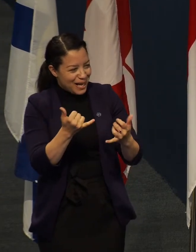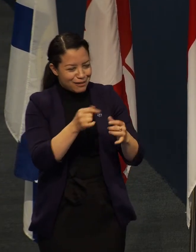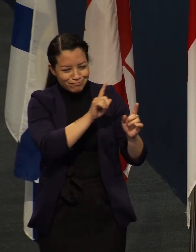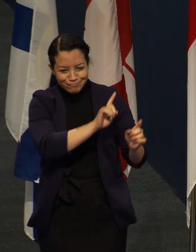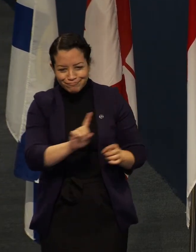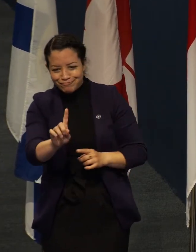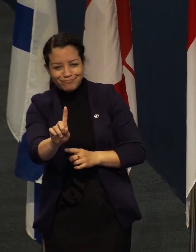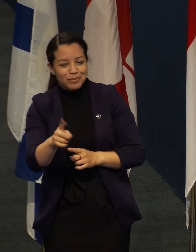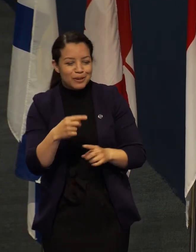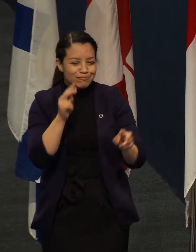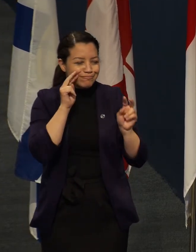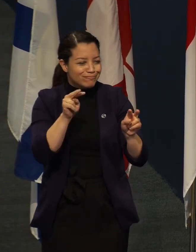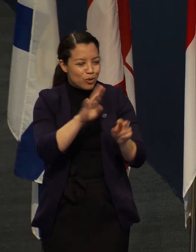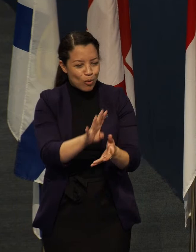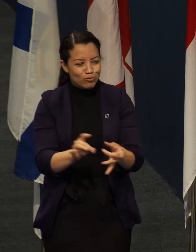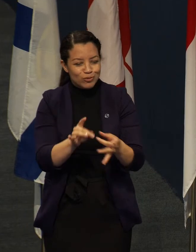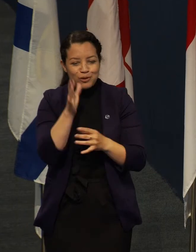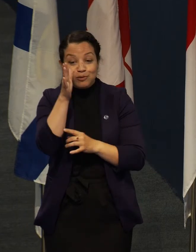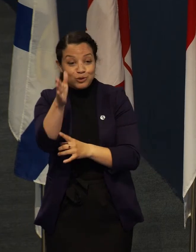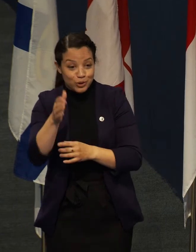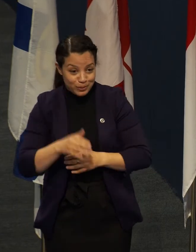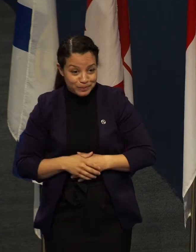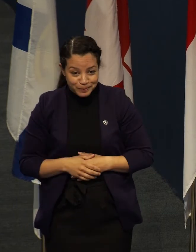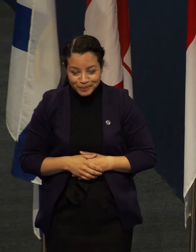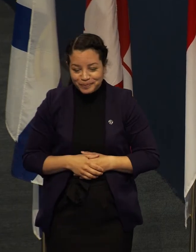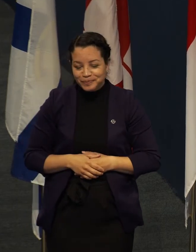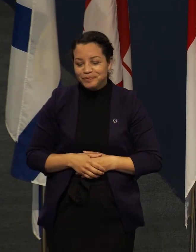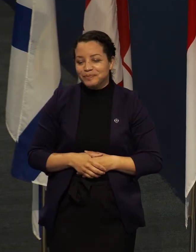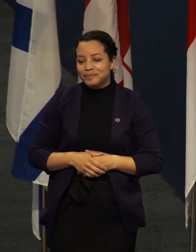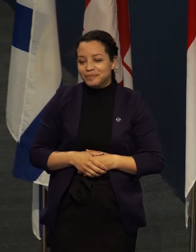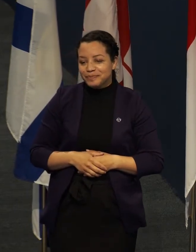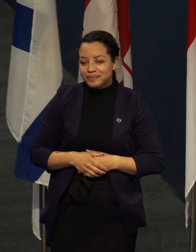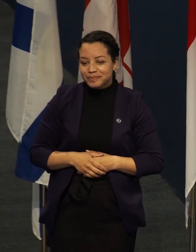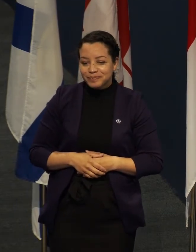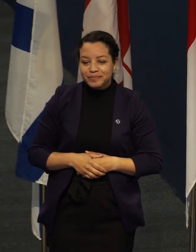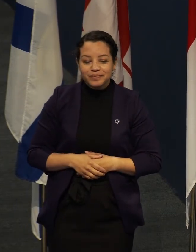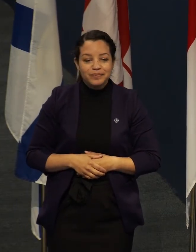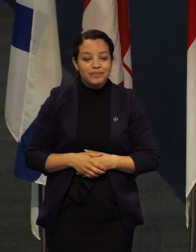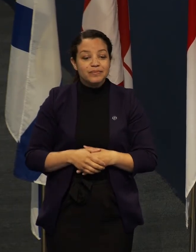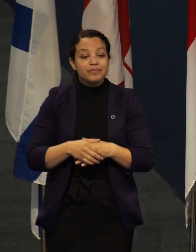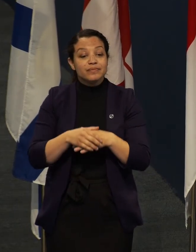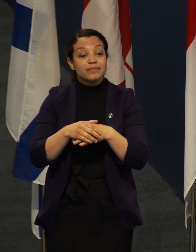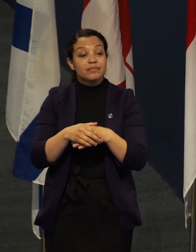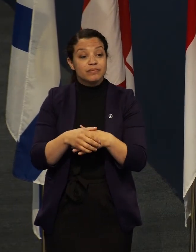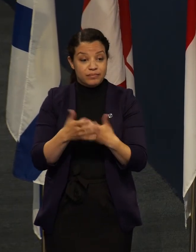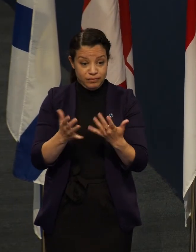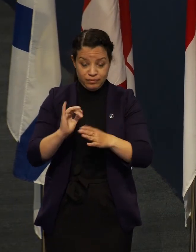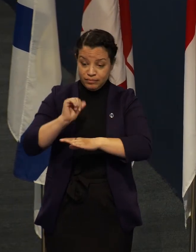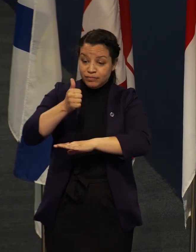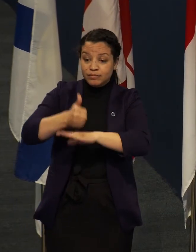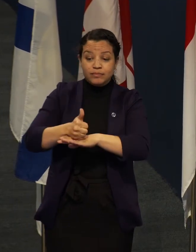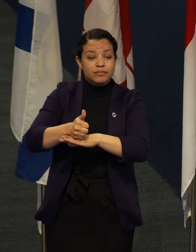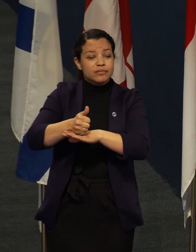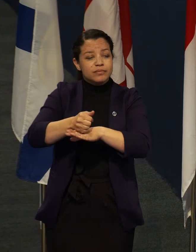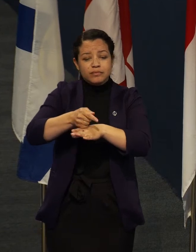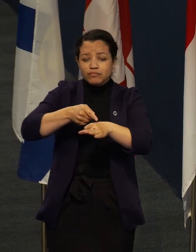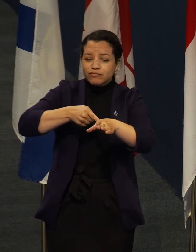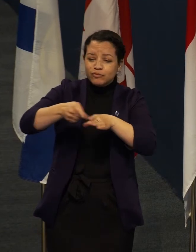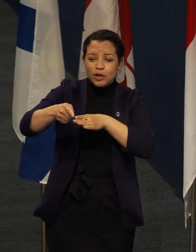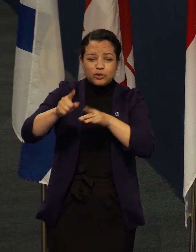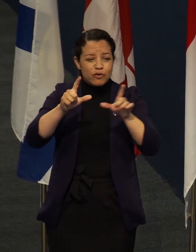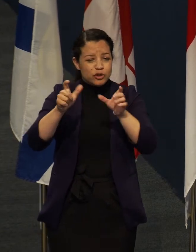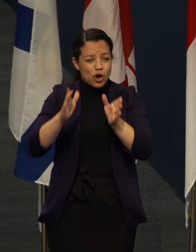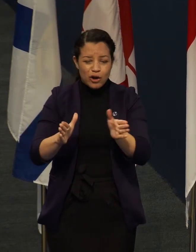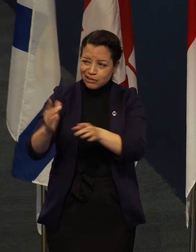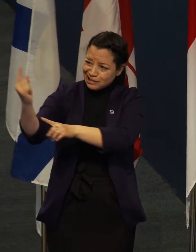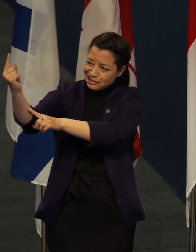steps. Today we've ensured that each graduate will have professional photography taken while they're